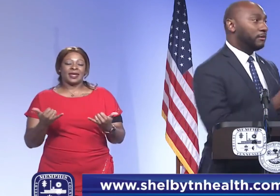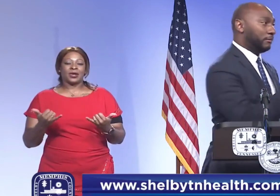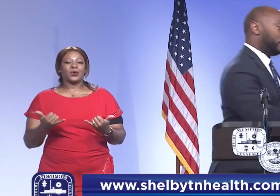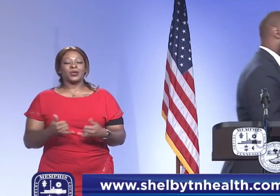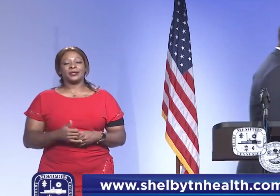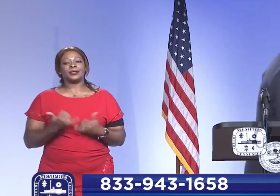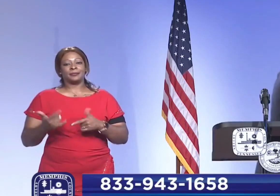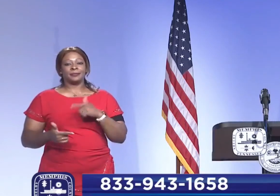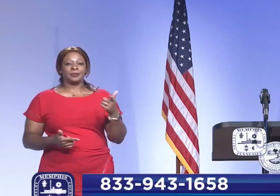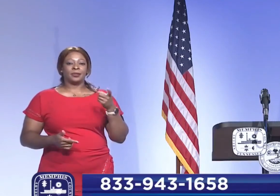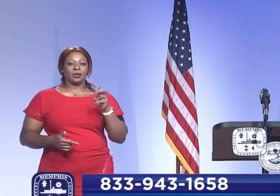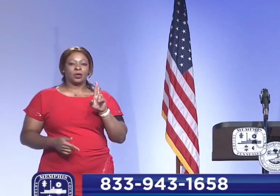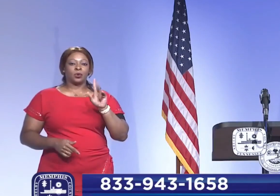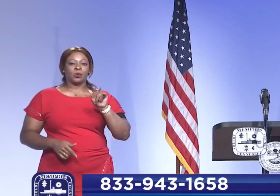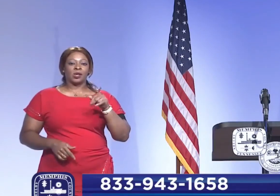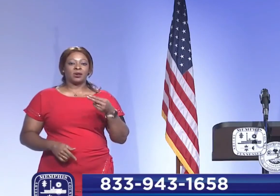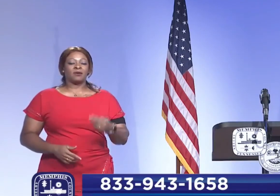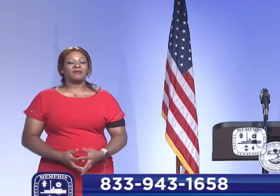period.